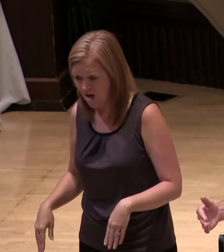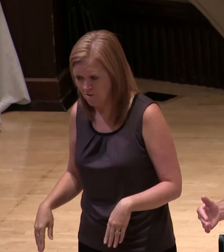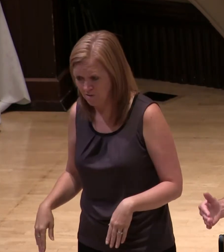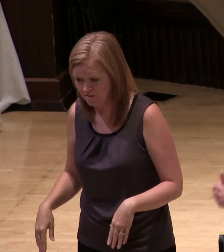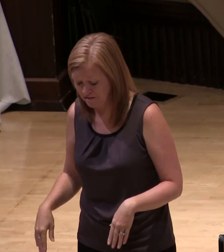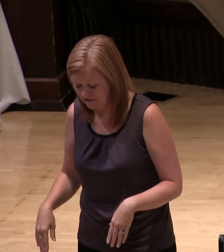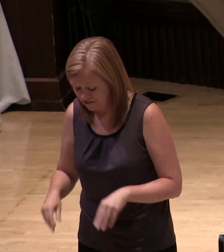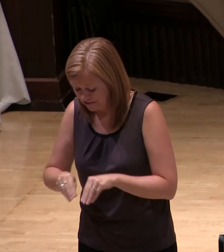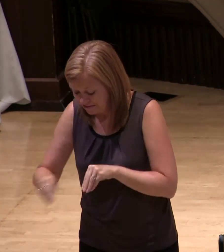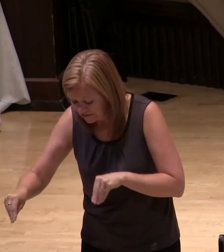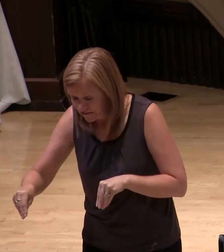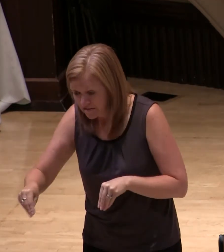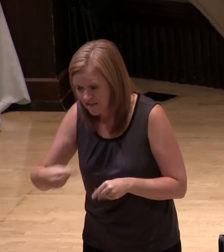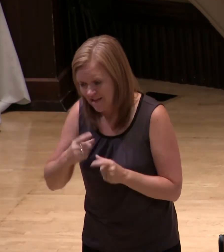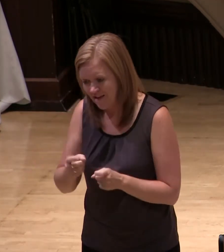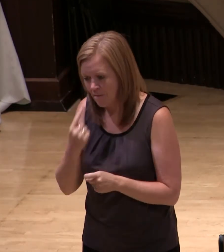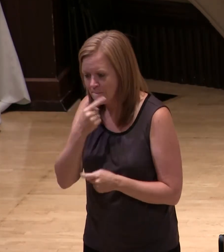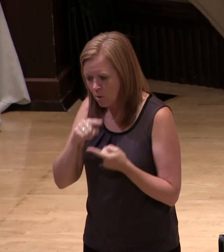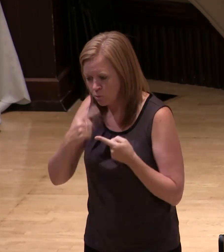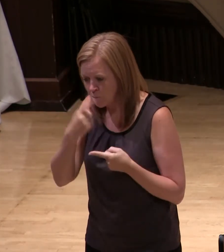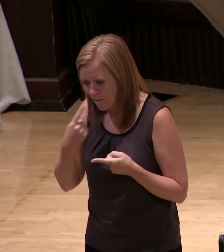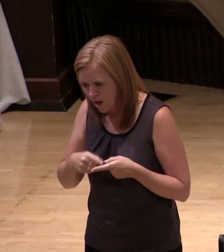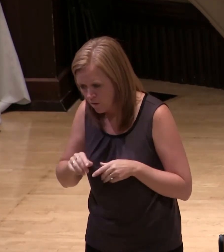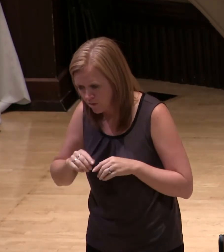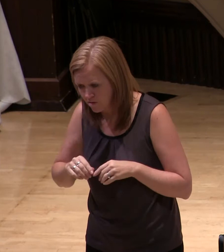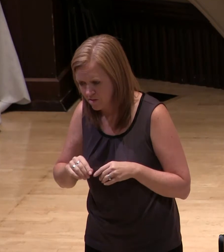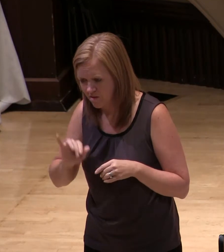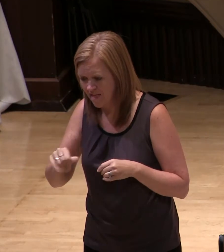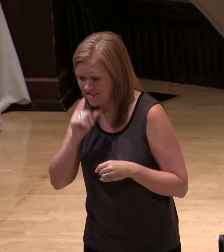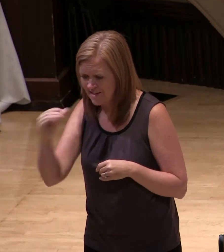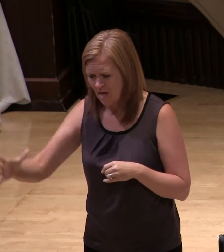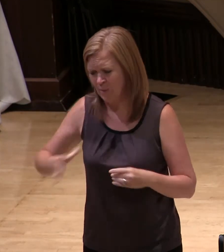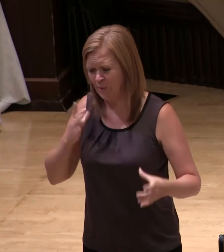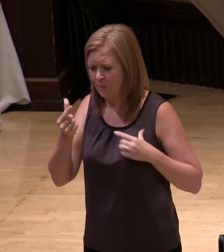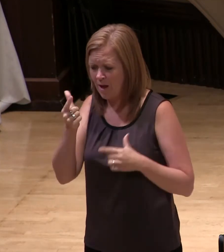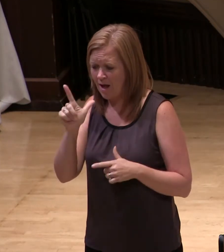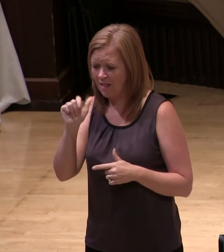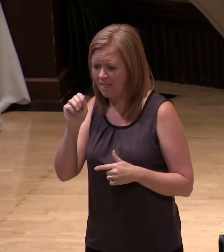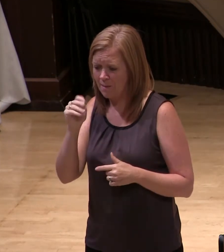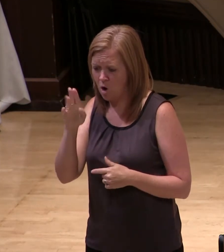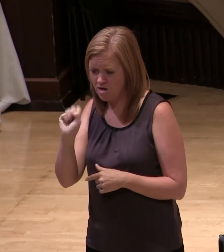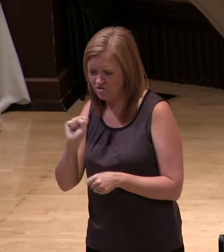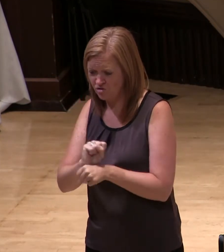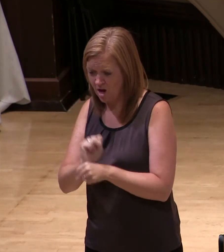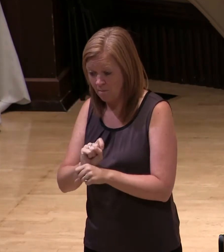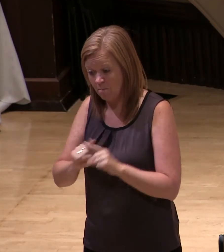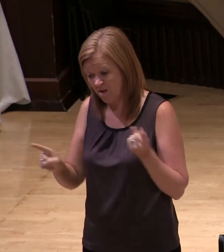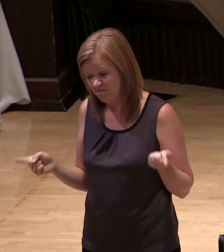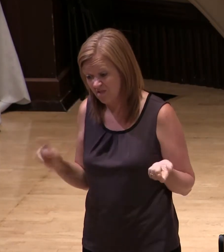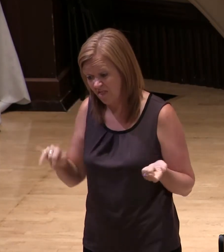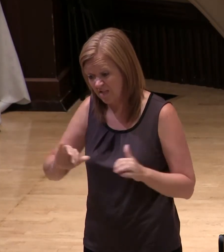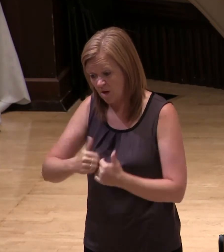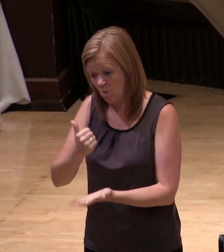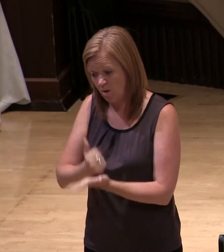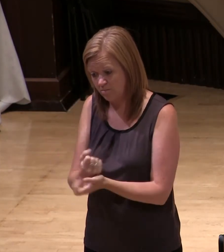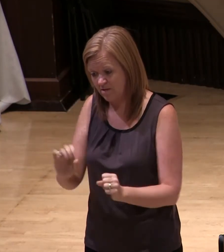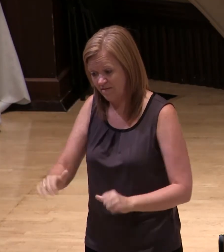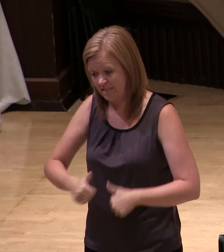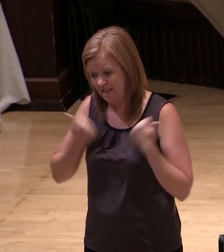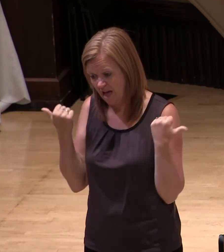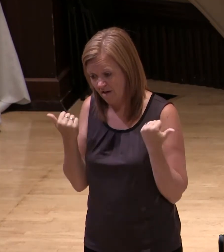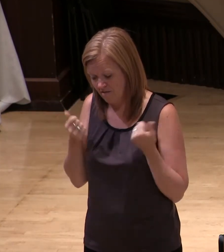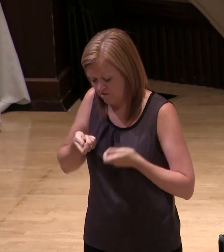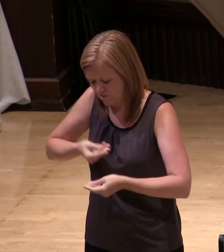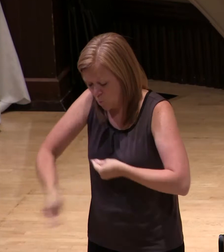spit with him as you give him mouth-to-mouth resuscitation. It's not glamorous, he said, but that's how you bring him back to life. You